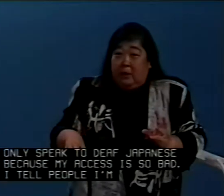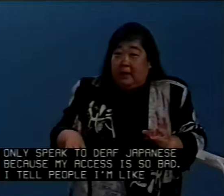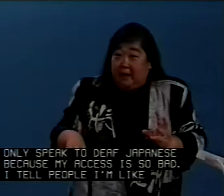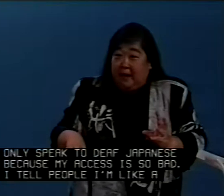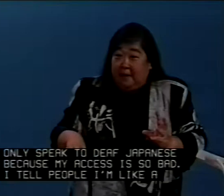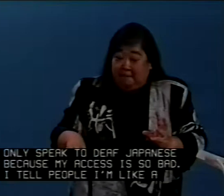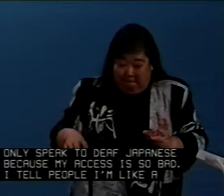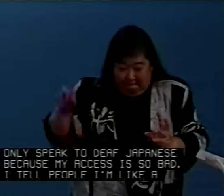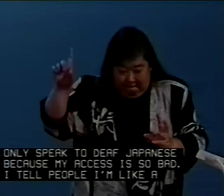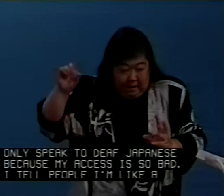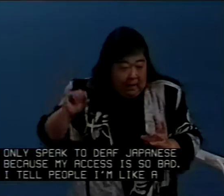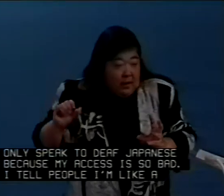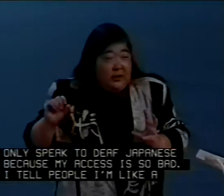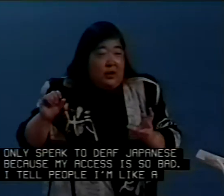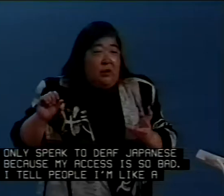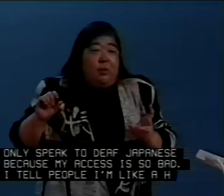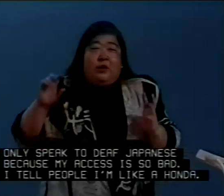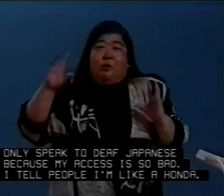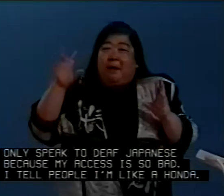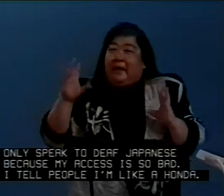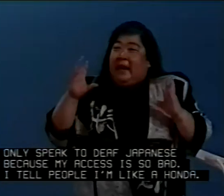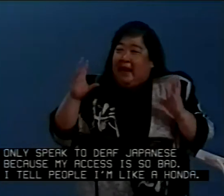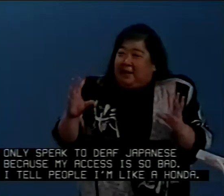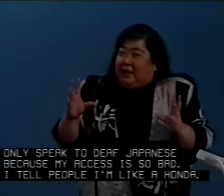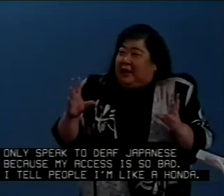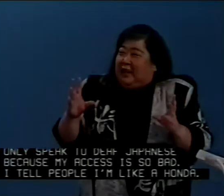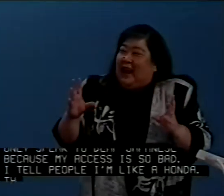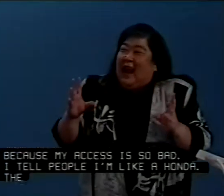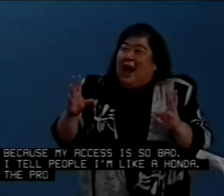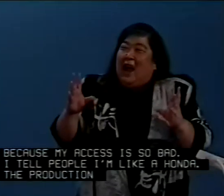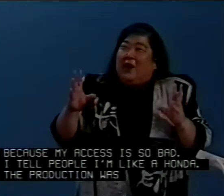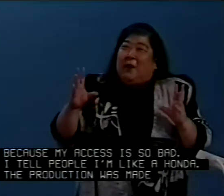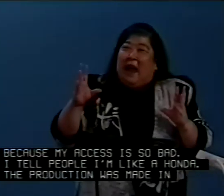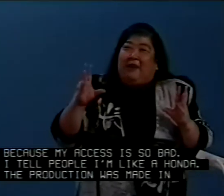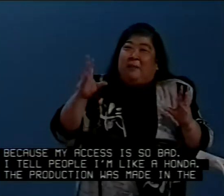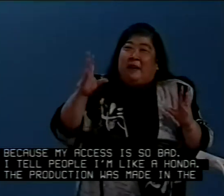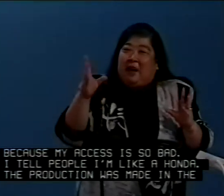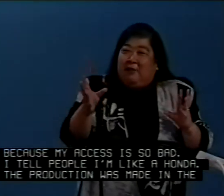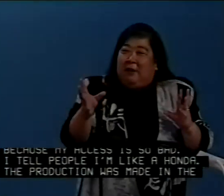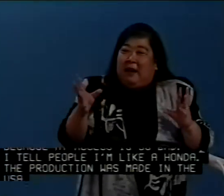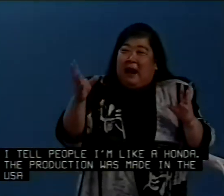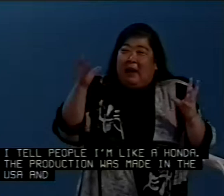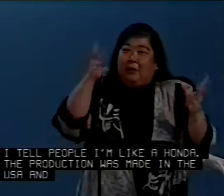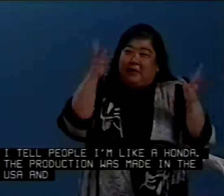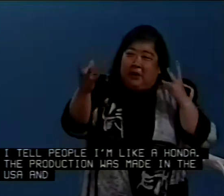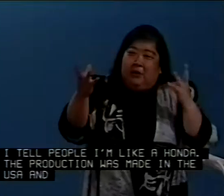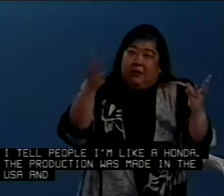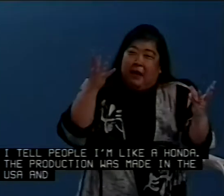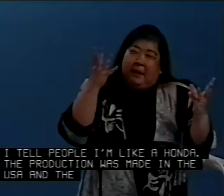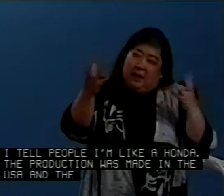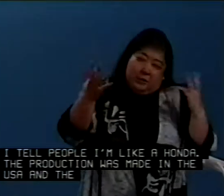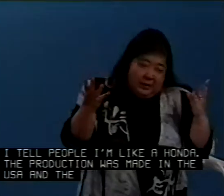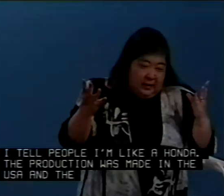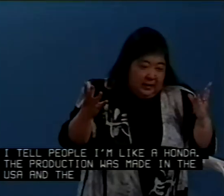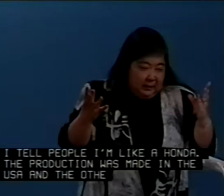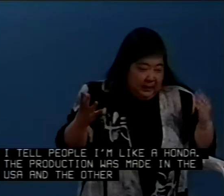USA. So when you meet an Asian, you have to be careful about how you stereotype and how you see these people.